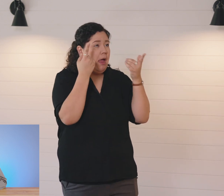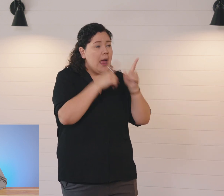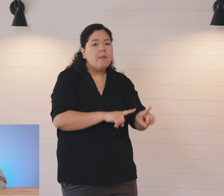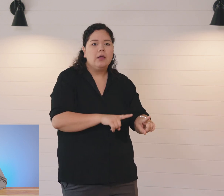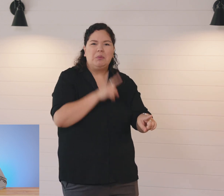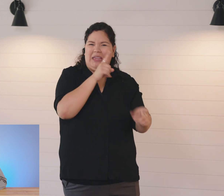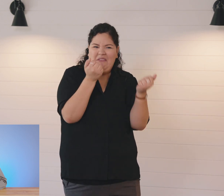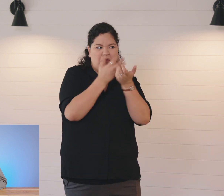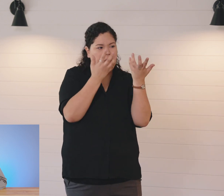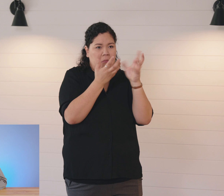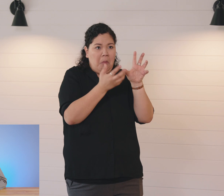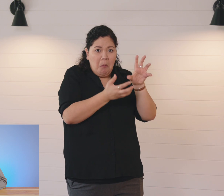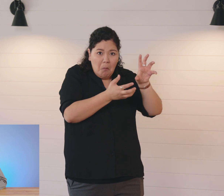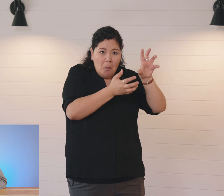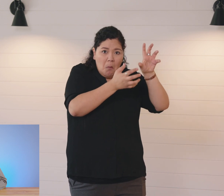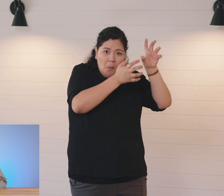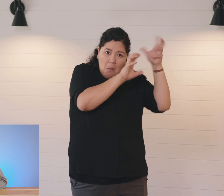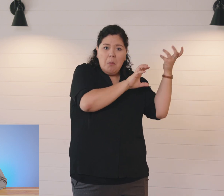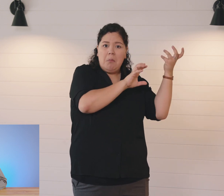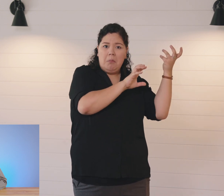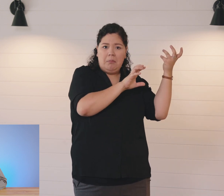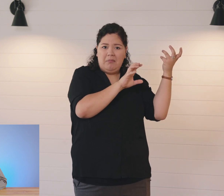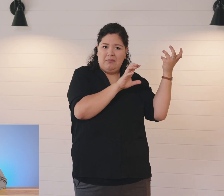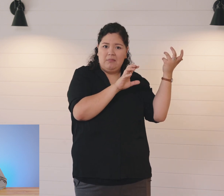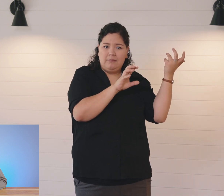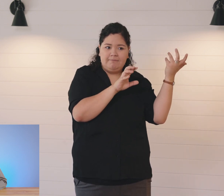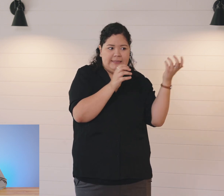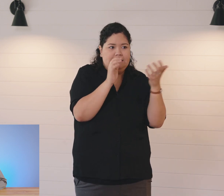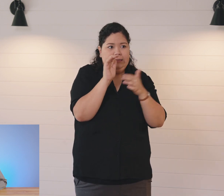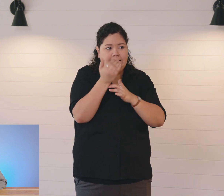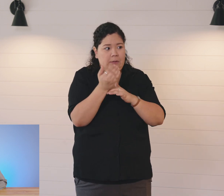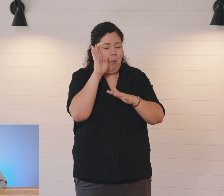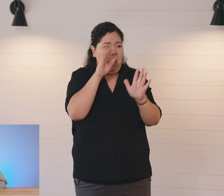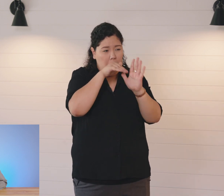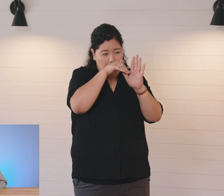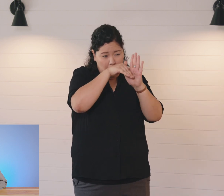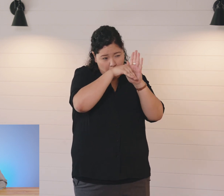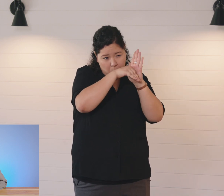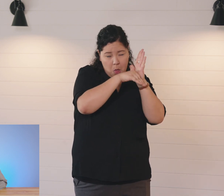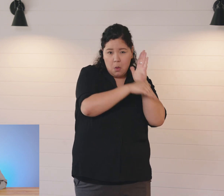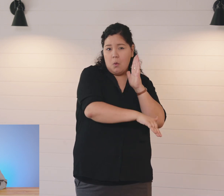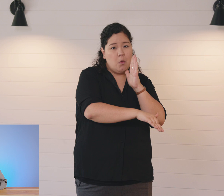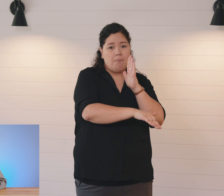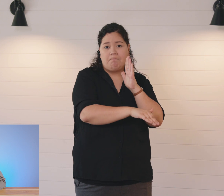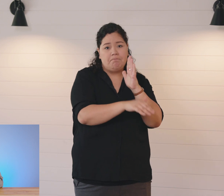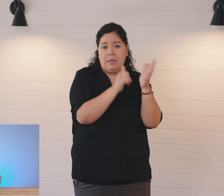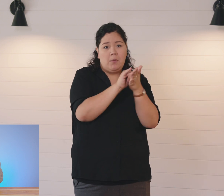Nothing was really going that well. It all looked out of control. It all looked like they were careening down the hill without any